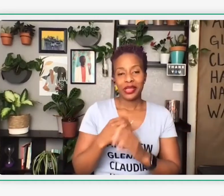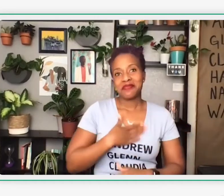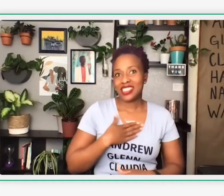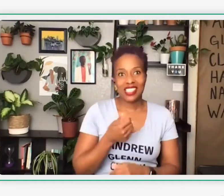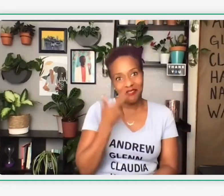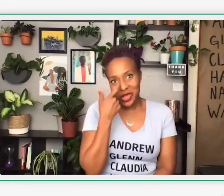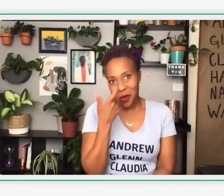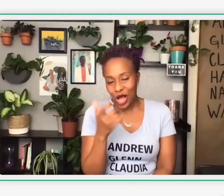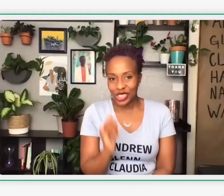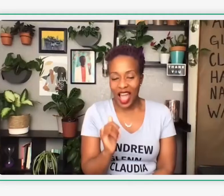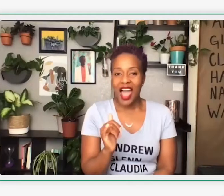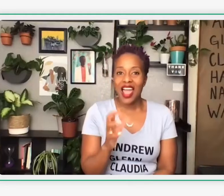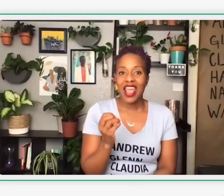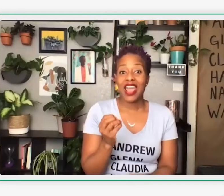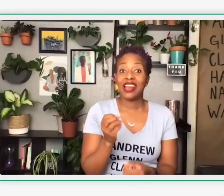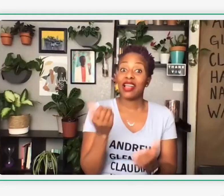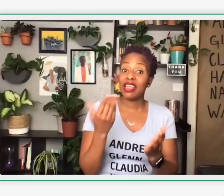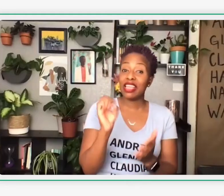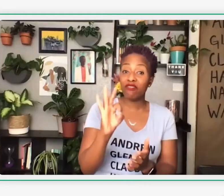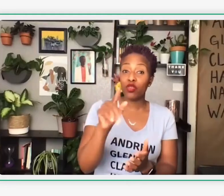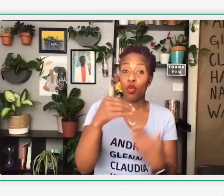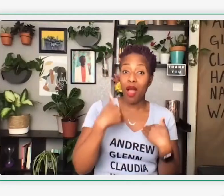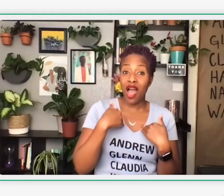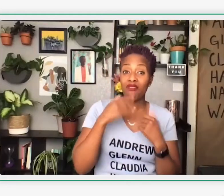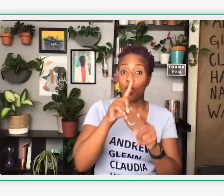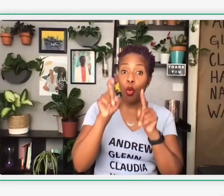I will turn it over to the recording now. So if you could please